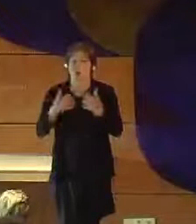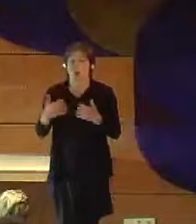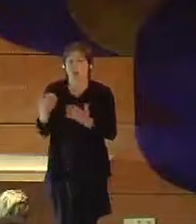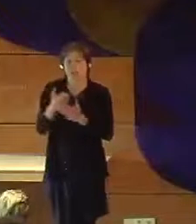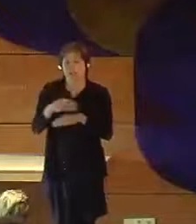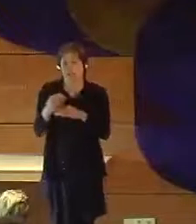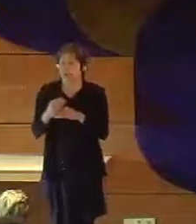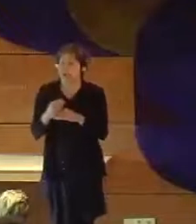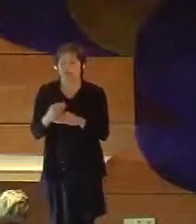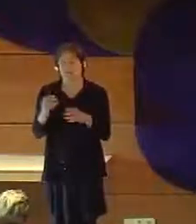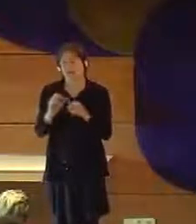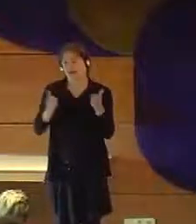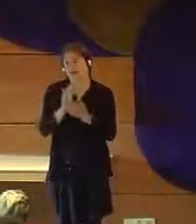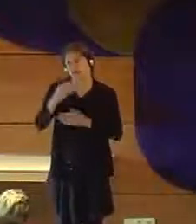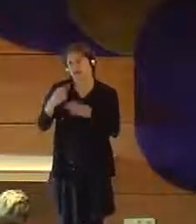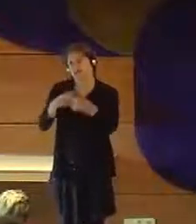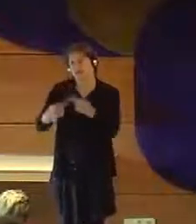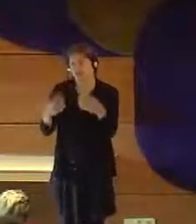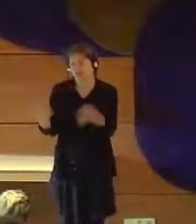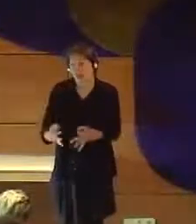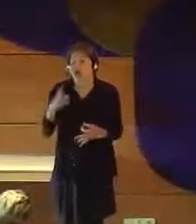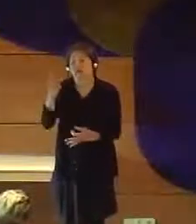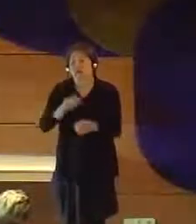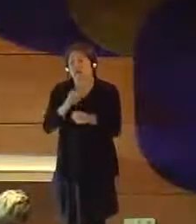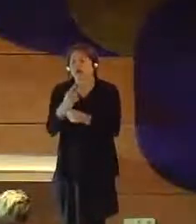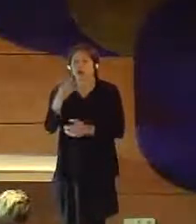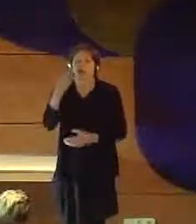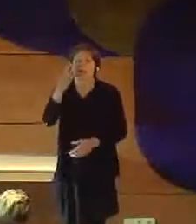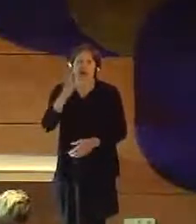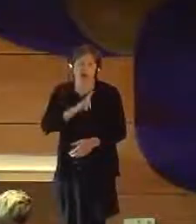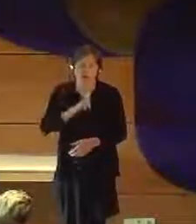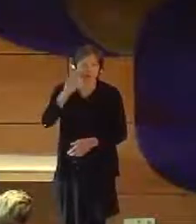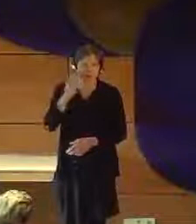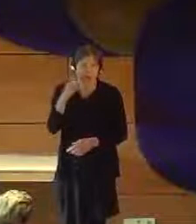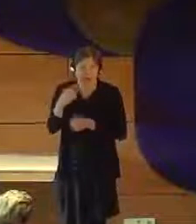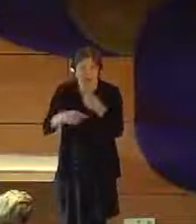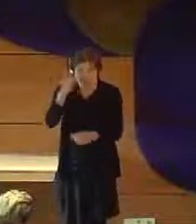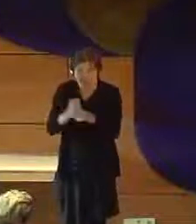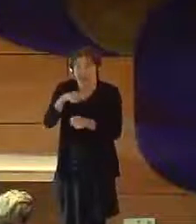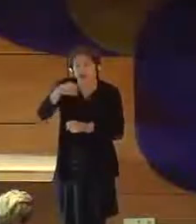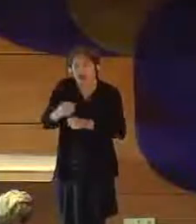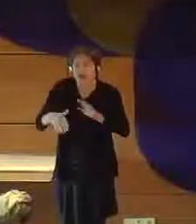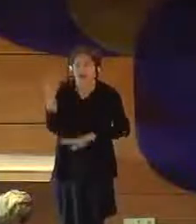puberty, full the way through puberty, and then stop and then reassess. So I've got patients who are like that.